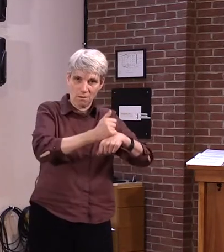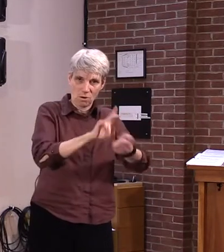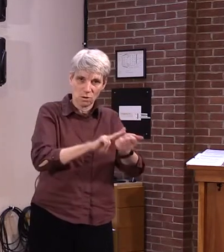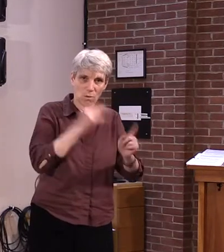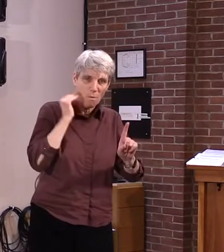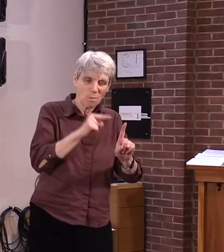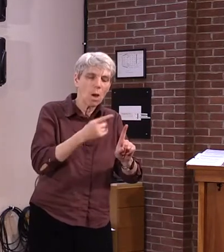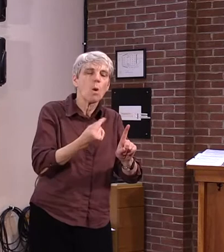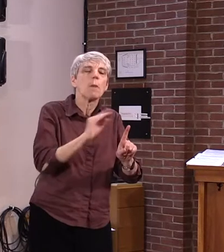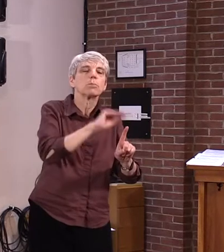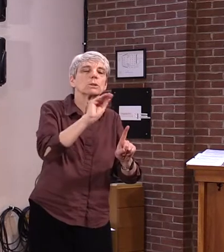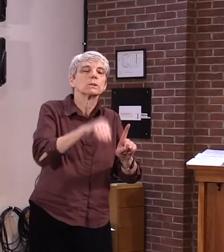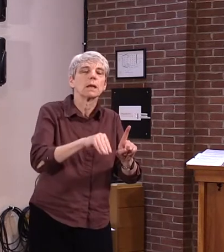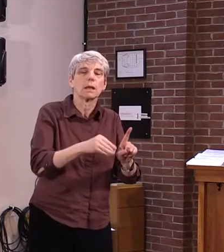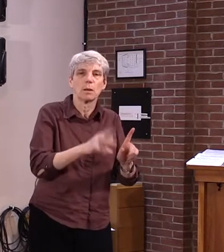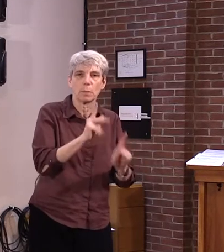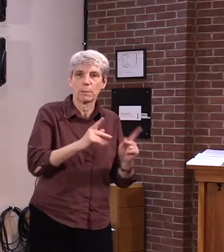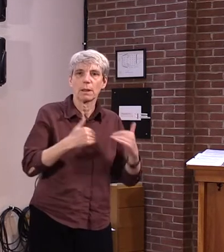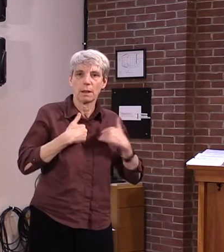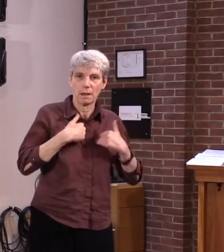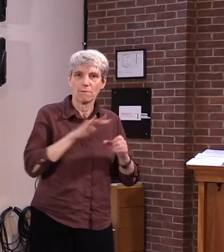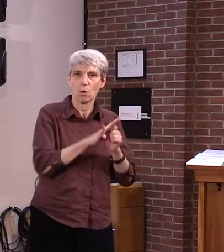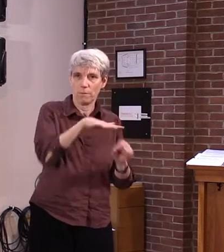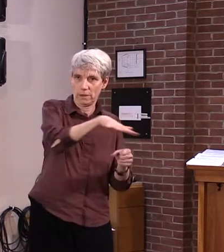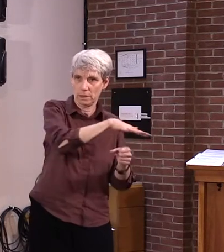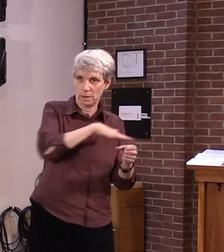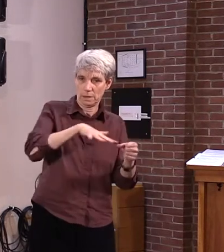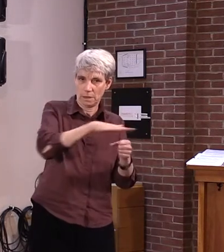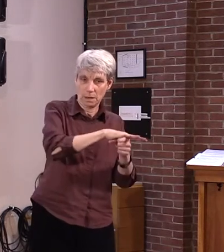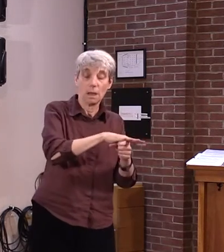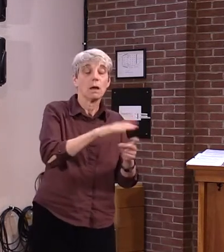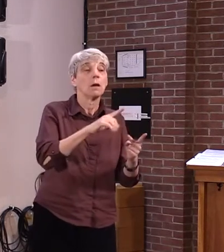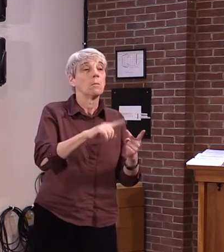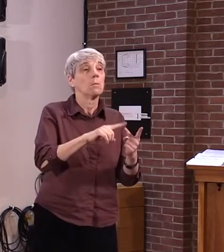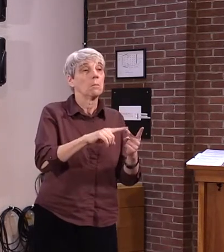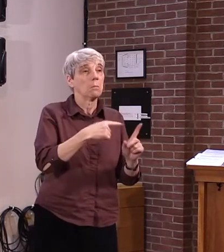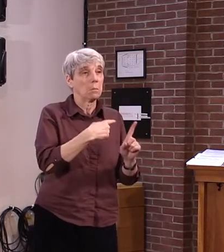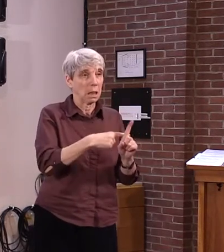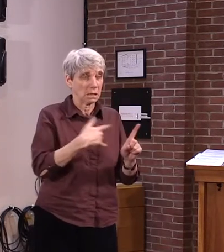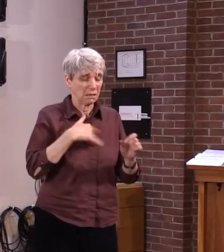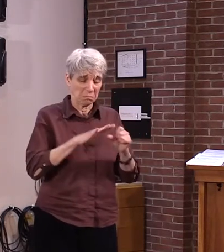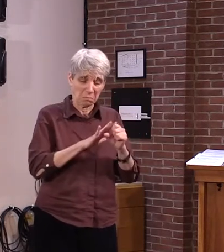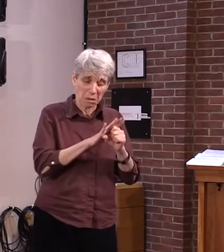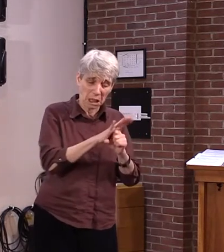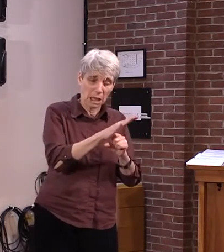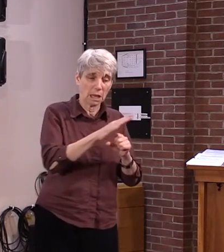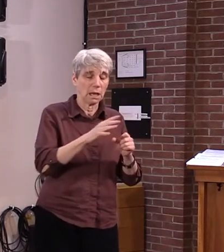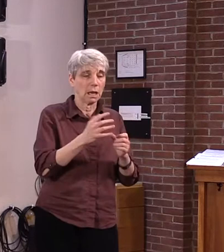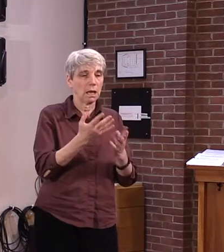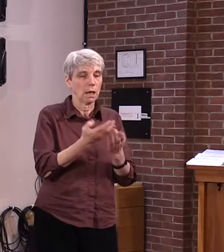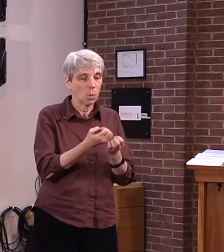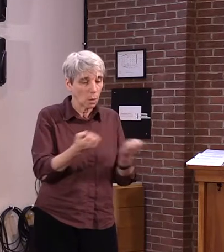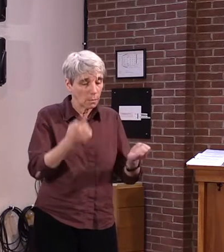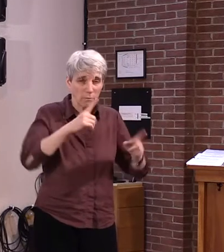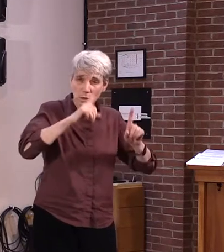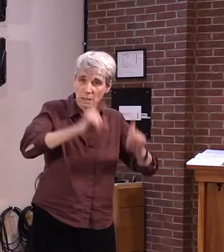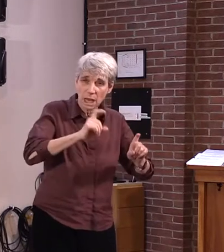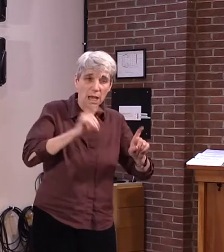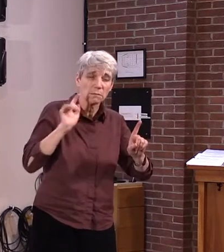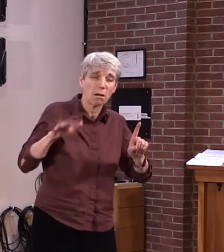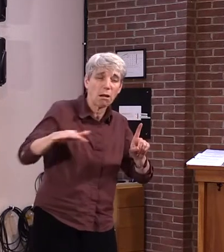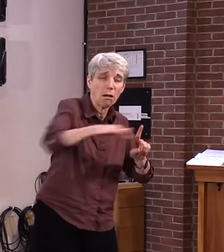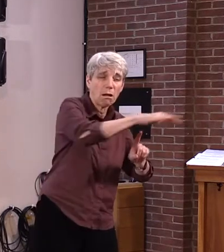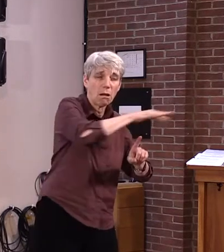and also sort of testing ability and testing in order to make sure if there's any sort of